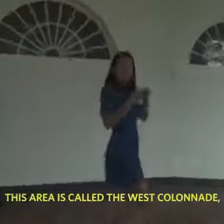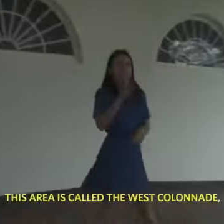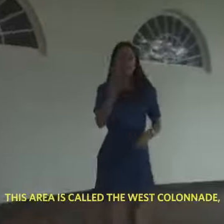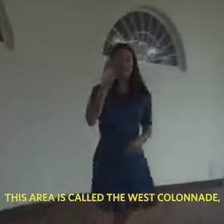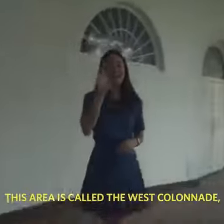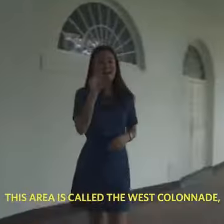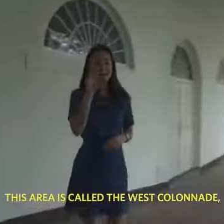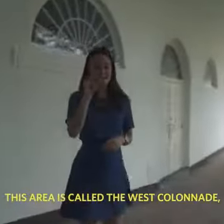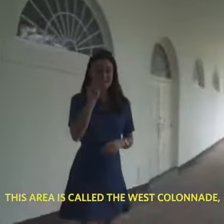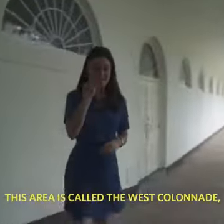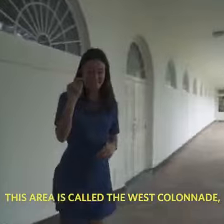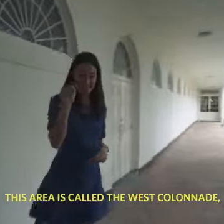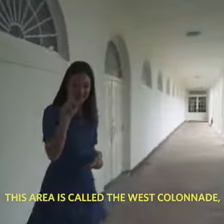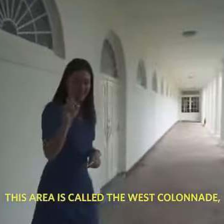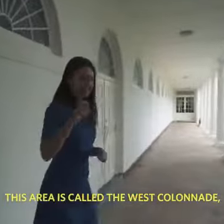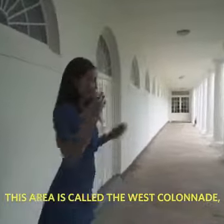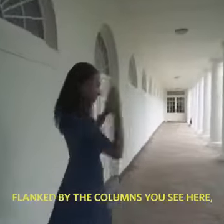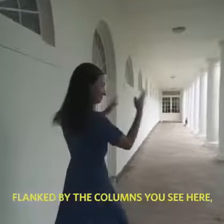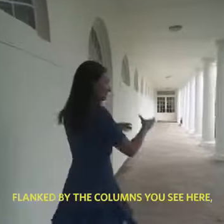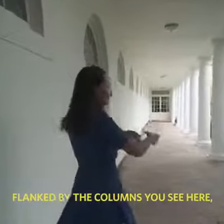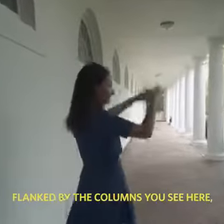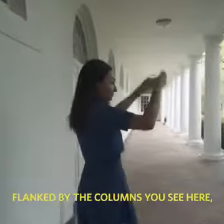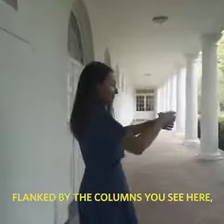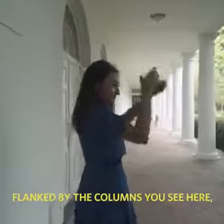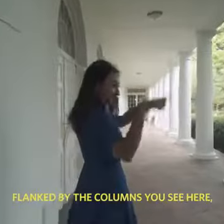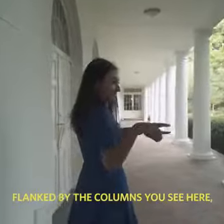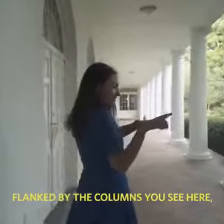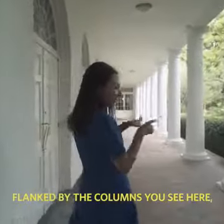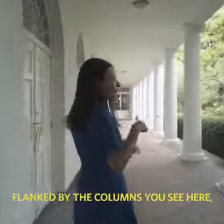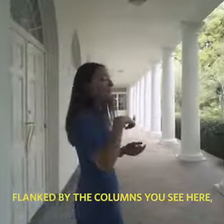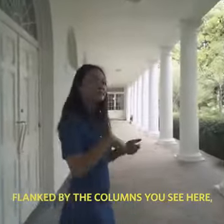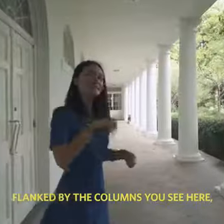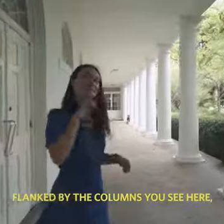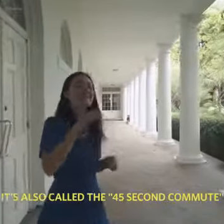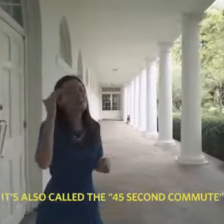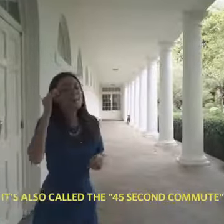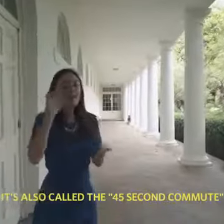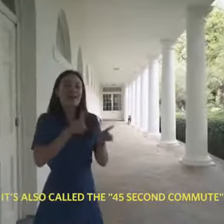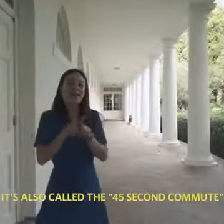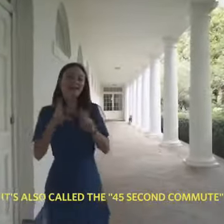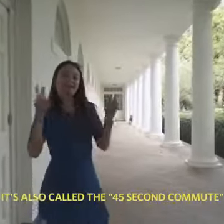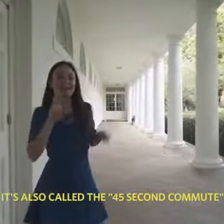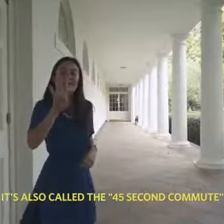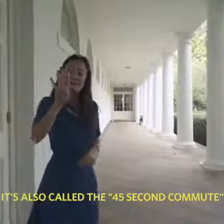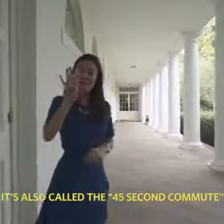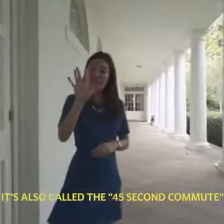This area is called the West Colonnade. Flanked by the columns you see here, it's also called the 45-second